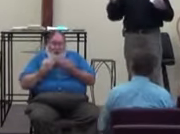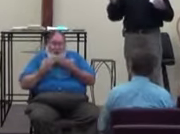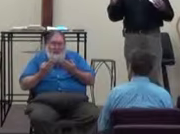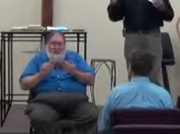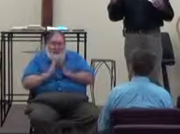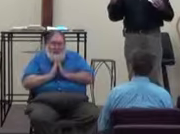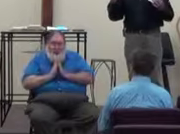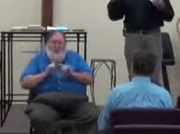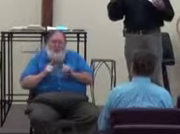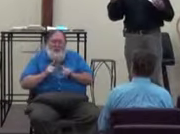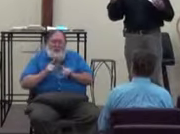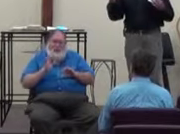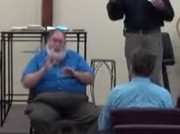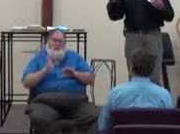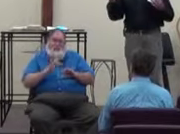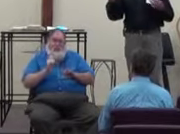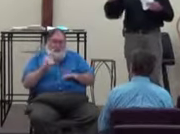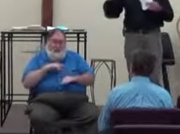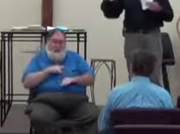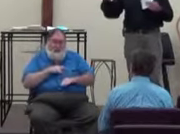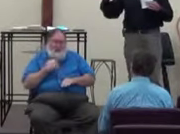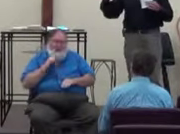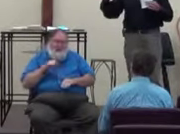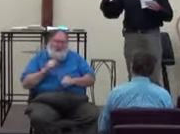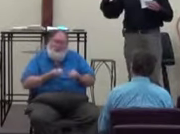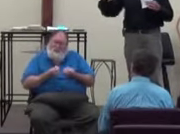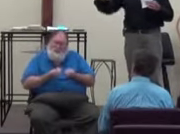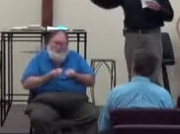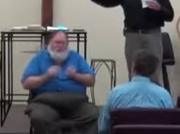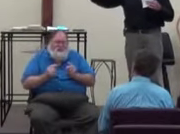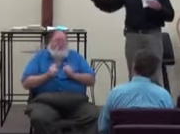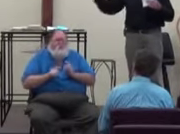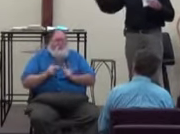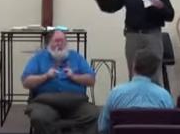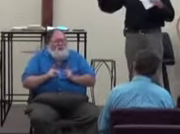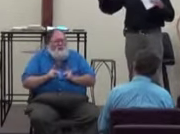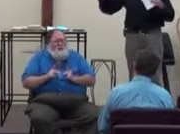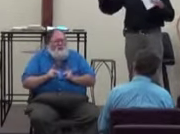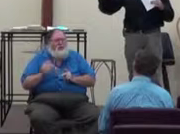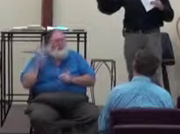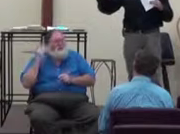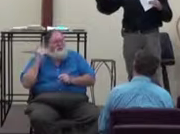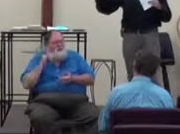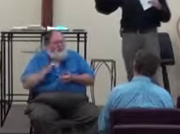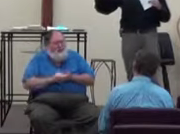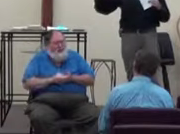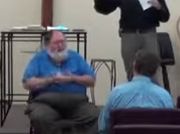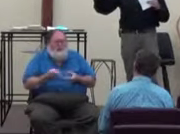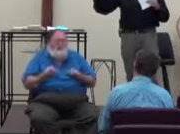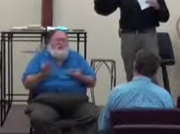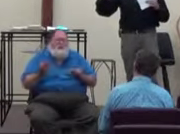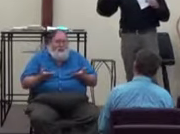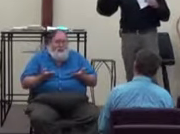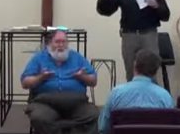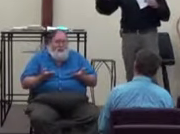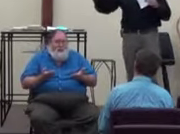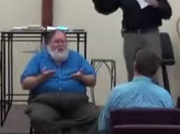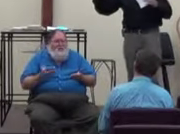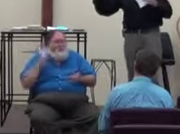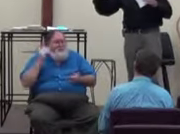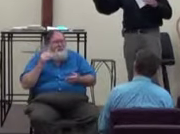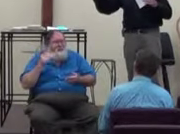we have to be able to minister to people that are going to go through this. There are a lot of you in here that have dealt with cancer already